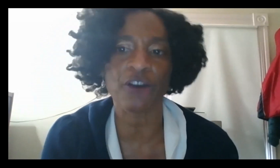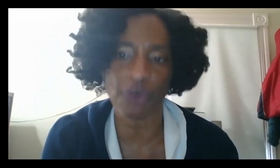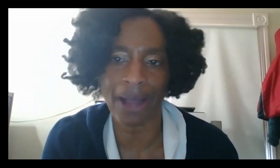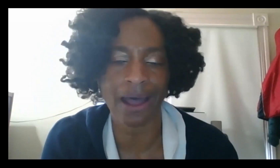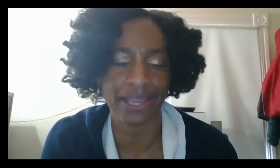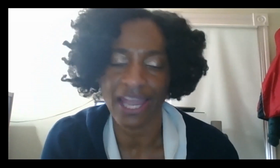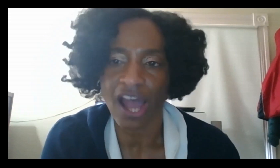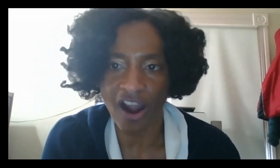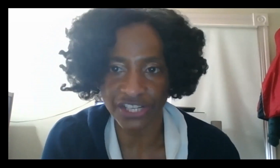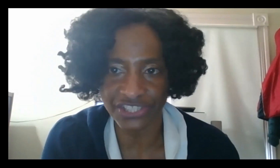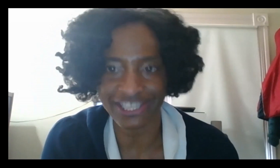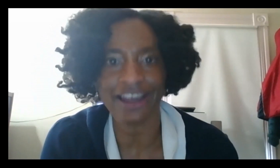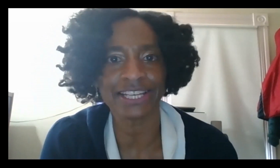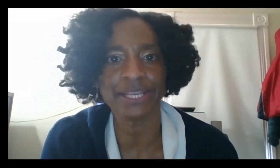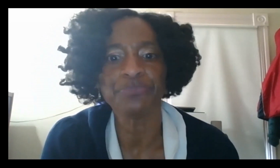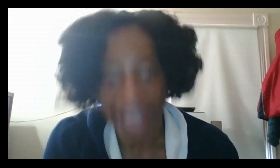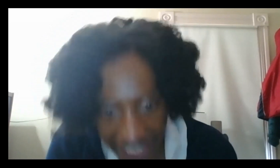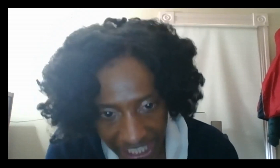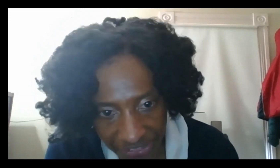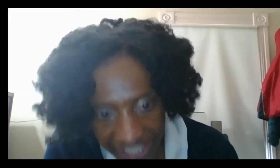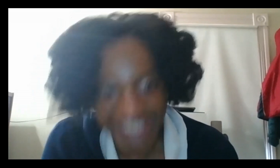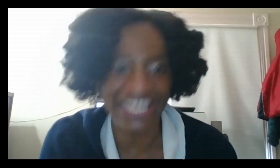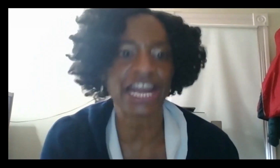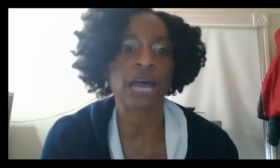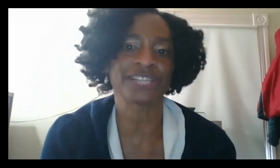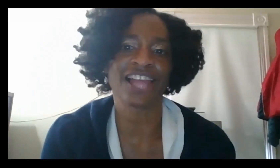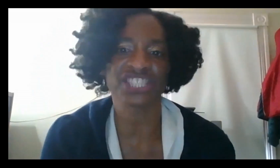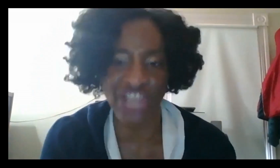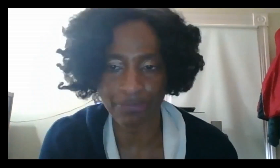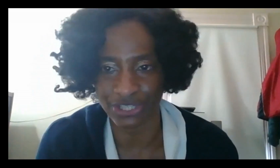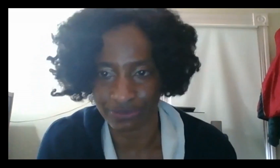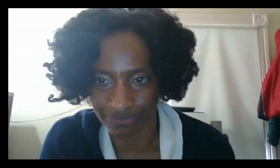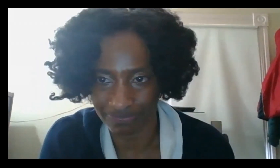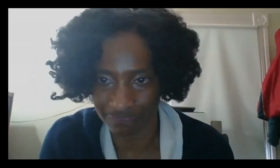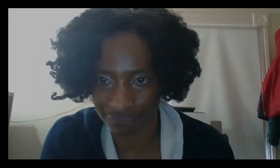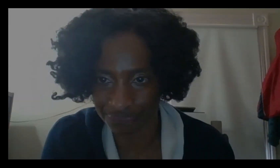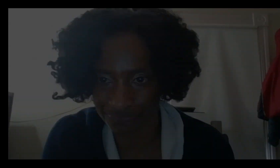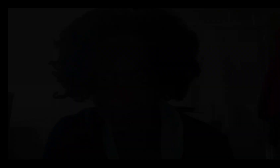Delta Alpha Pi Honor Society and the Zeta Epsilon chapter.